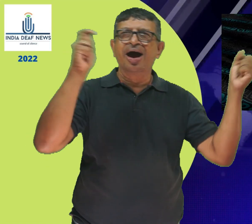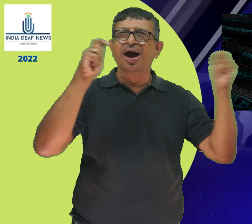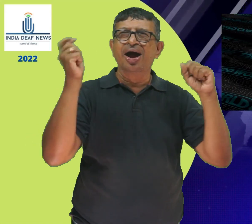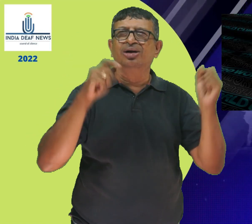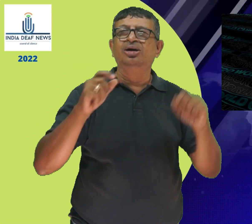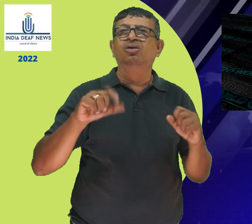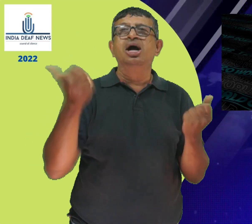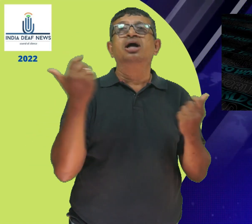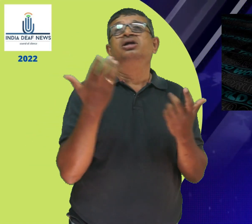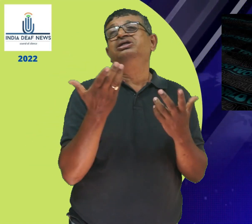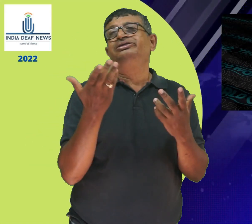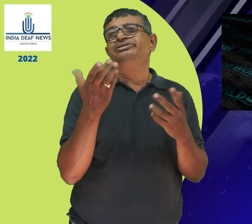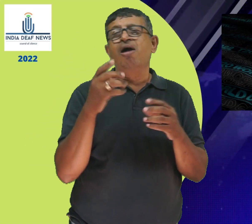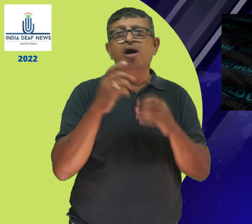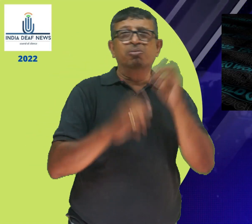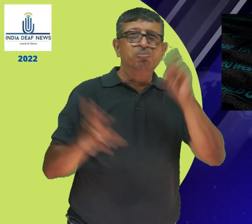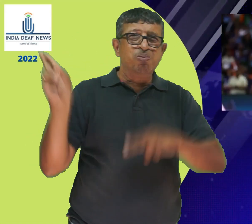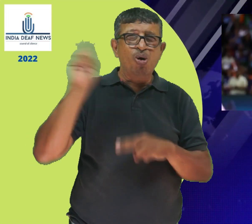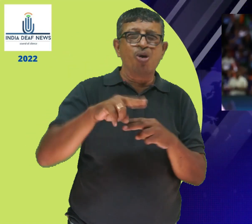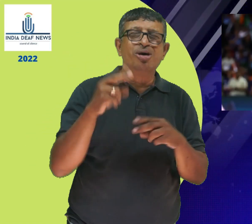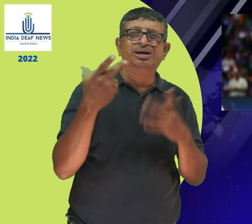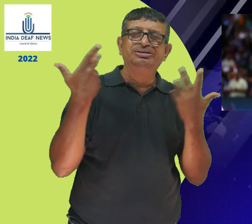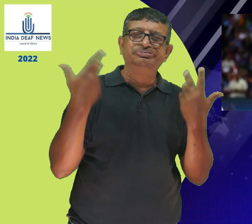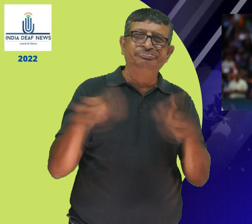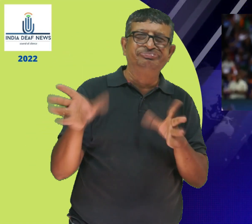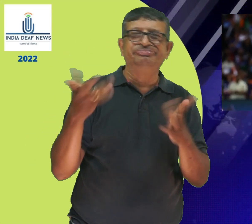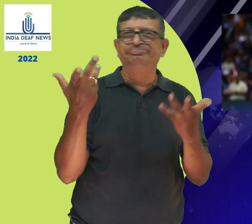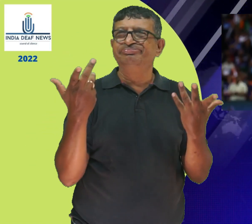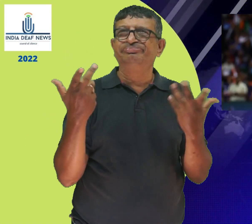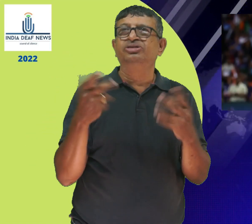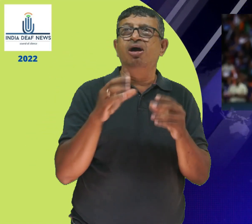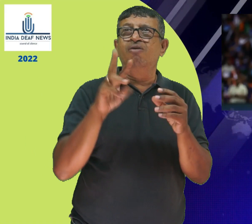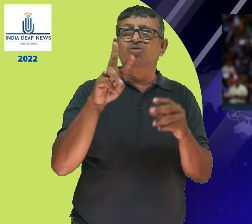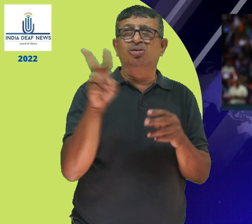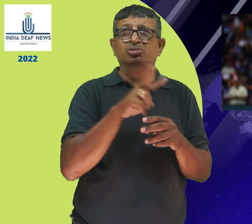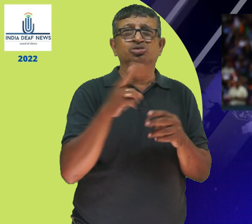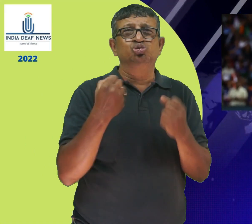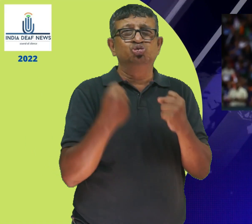the Dutch cricketers put up a great effort, in the end, they were no match for the men in blue.